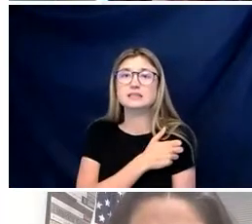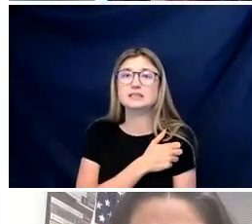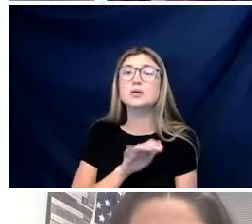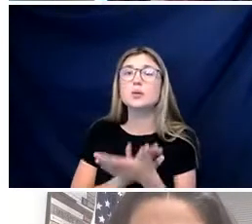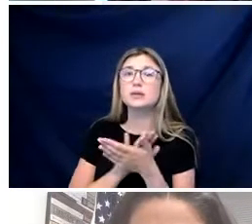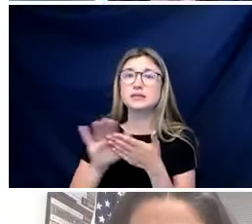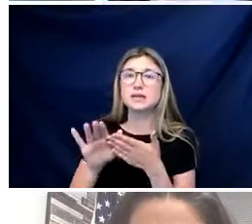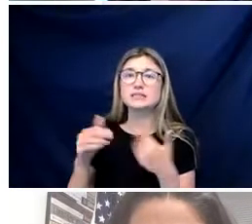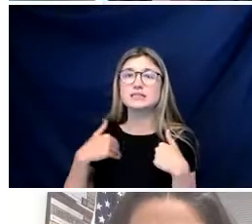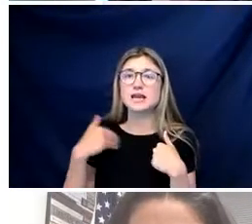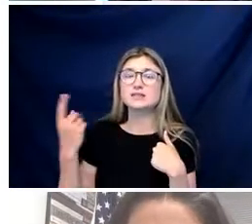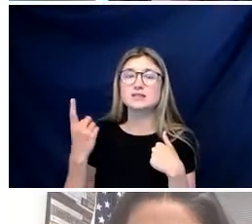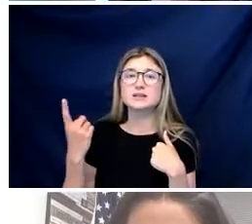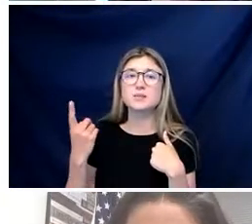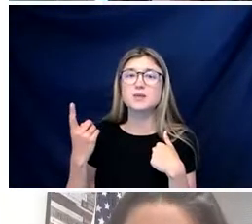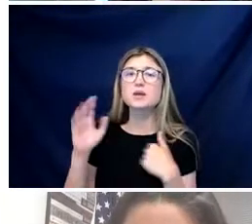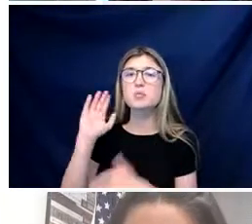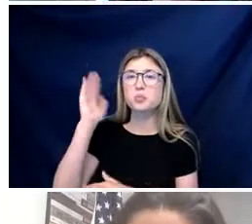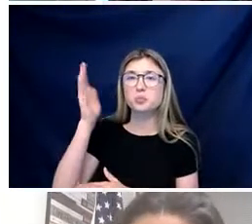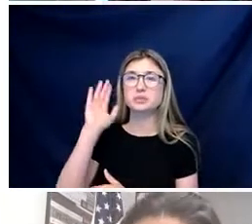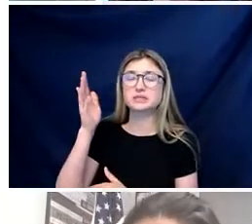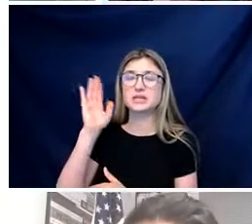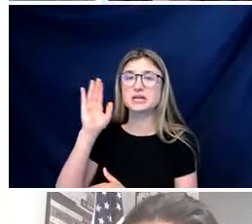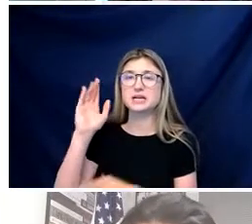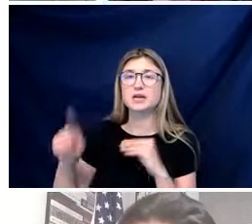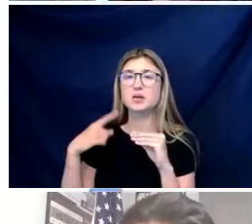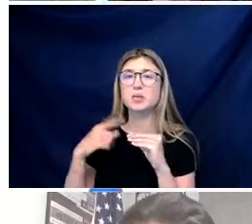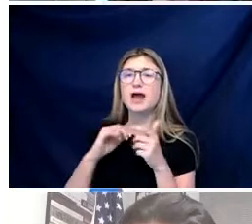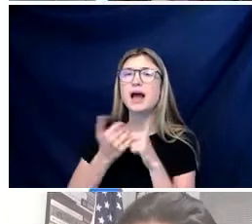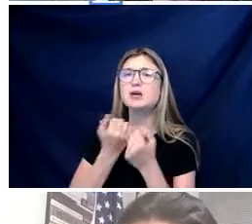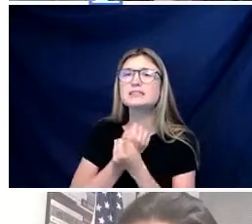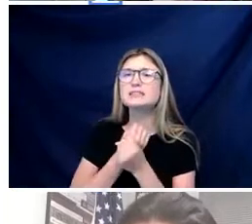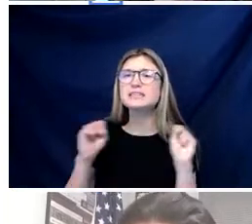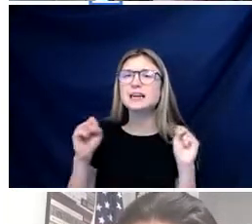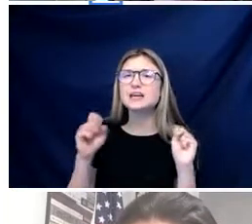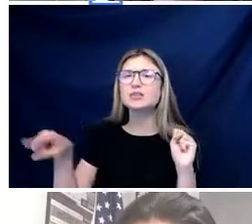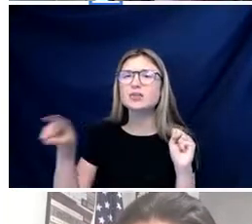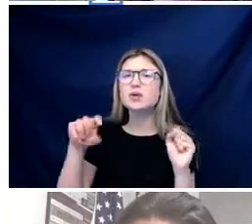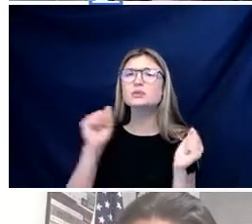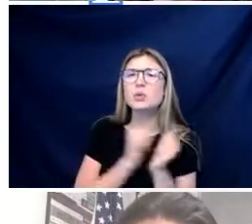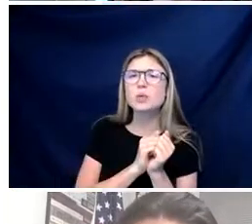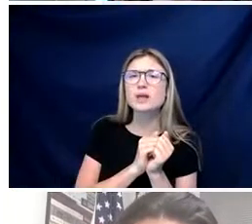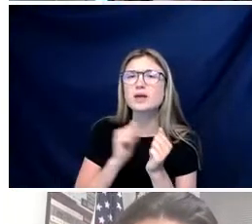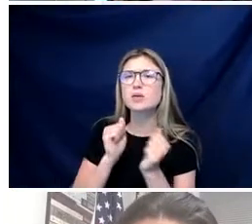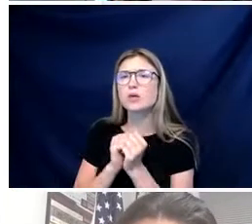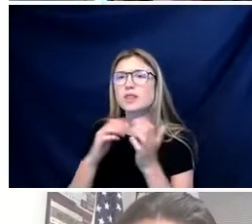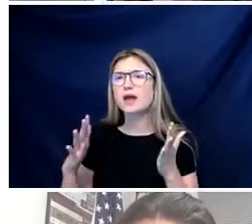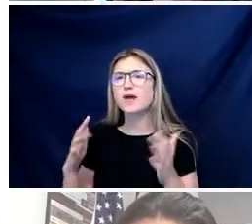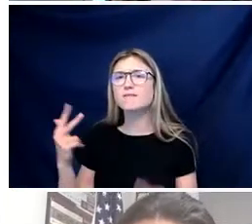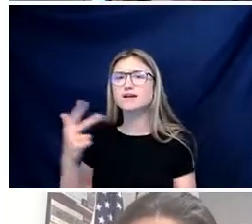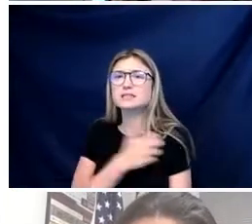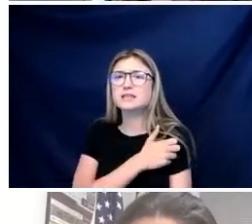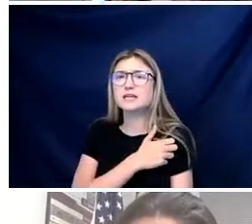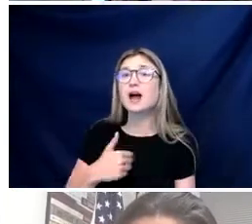have something presented on how safe is it for those with and without vaccinations. I ended up calling my